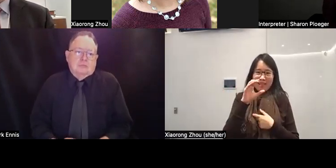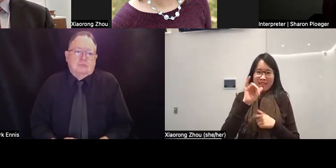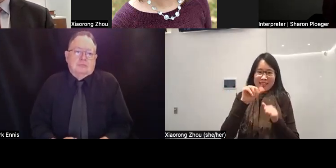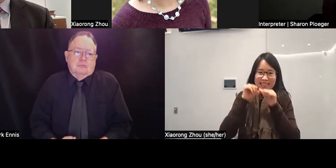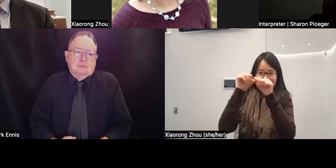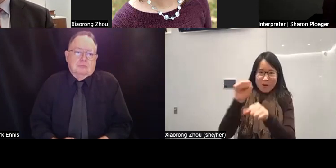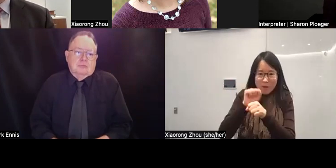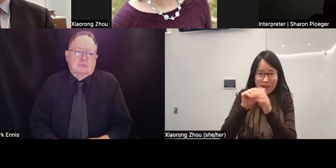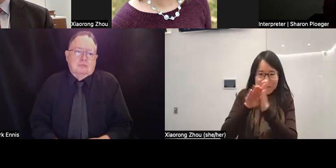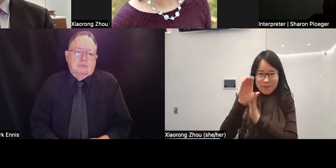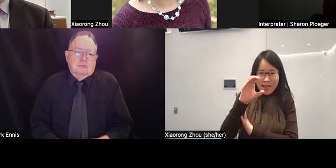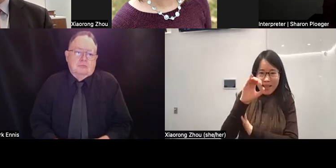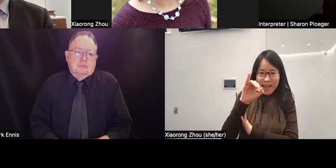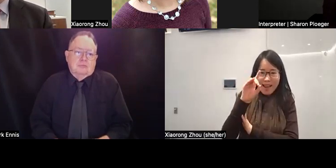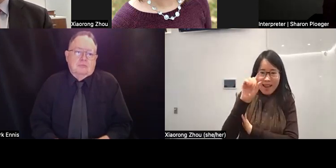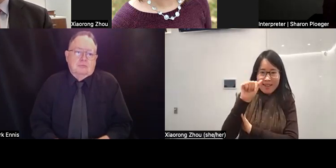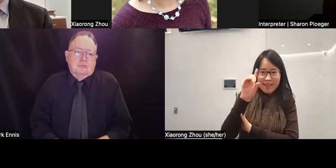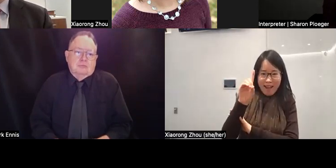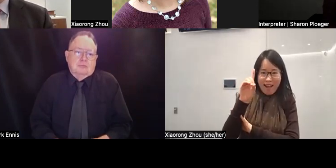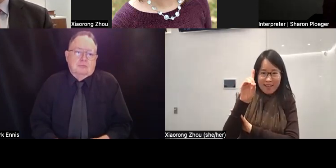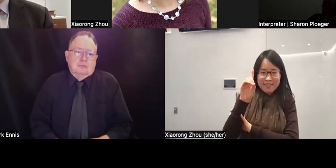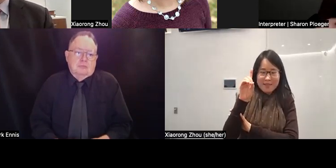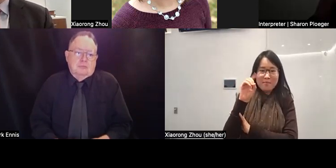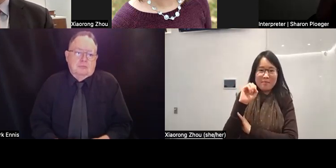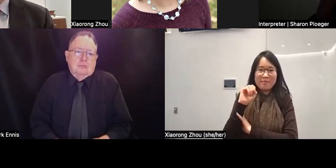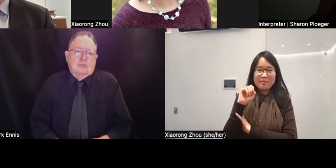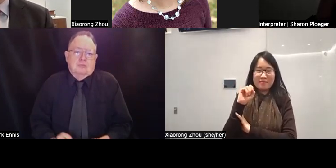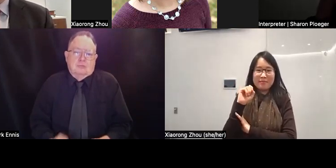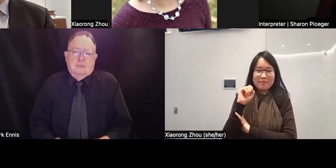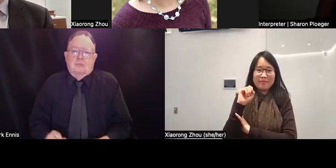to expose them, to continue working on